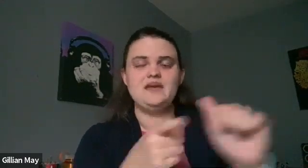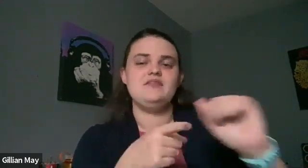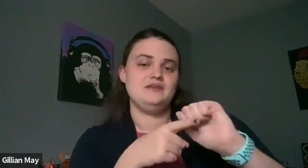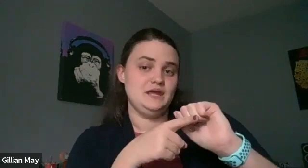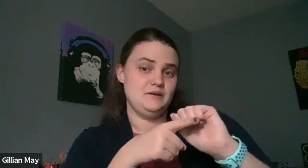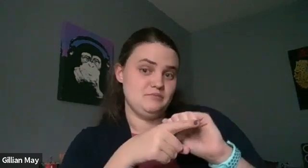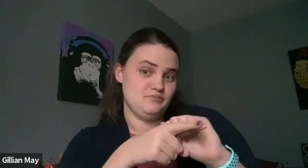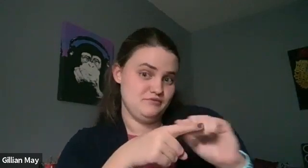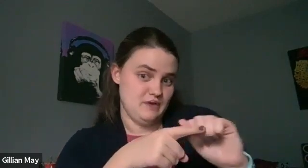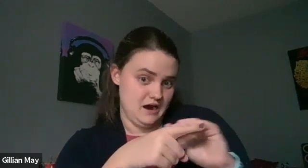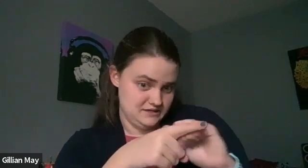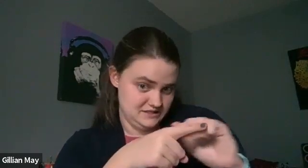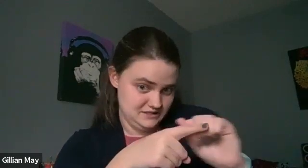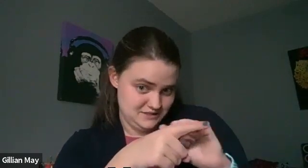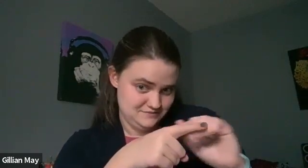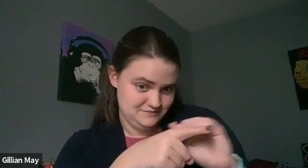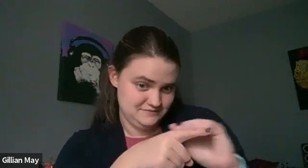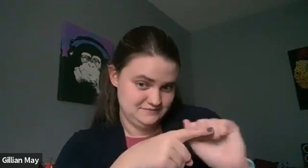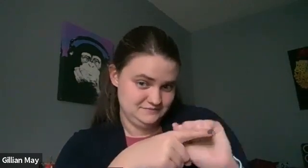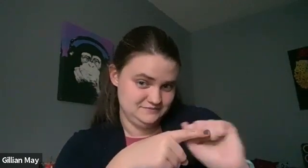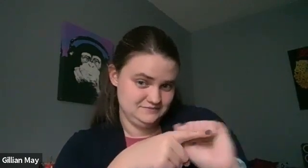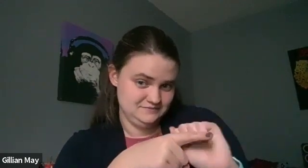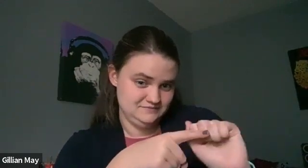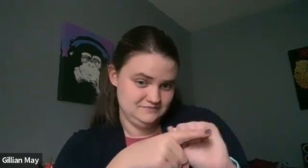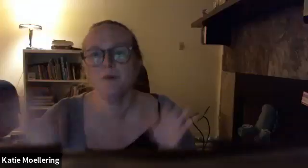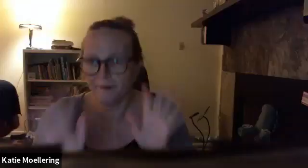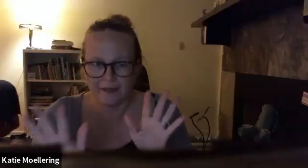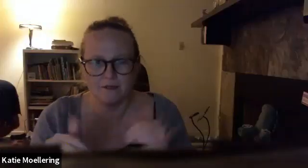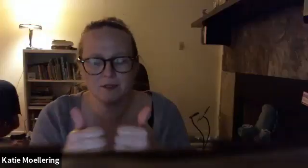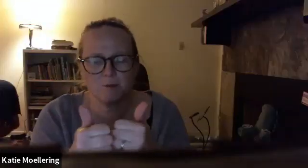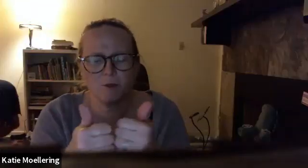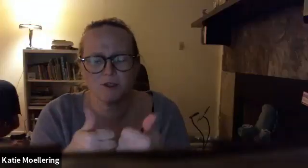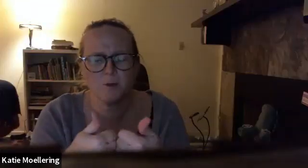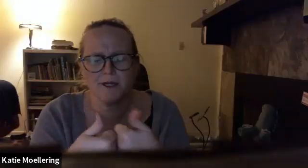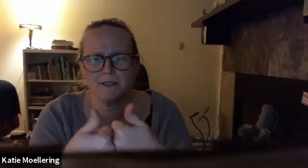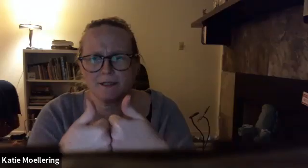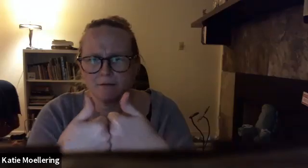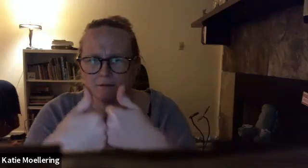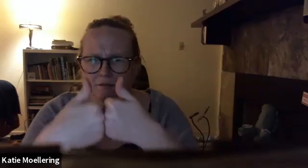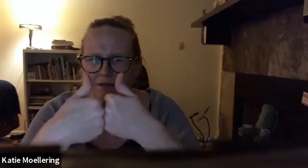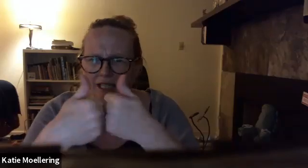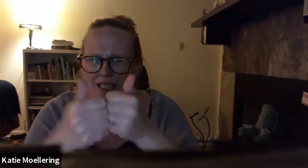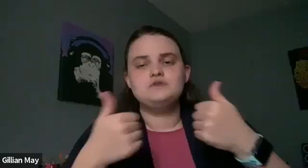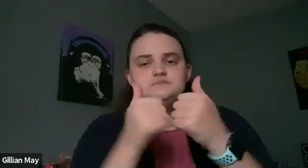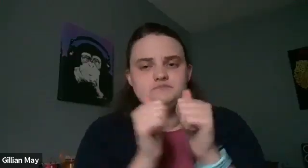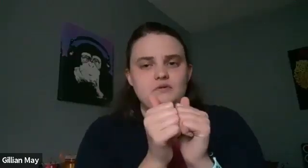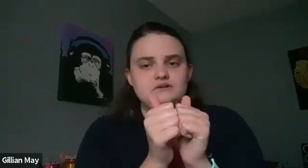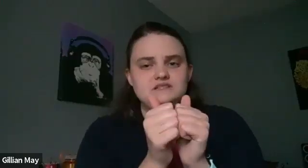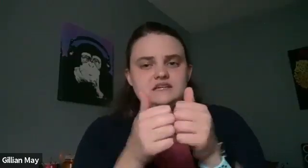And then practice. Wait. Sports was this? So sports is